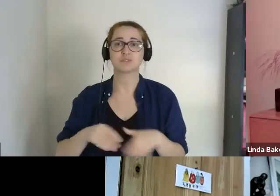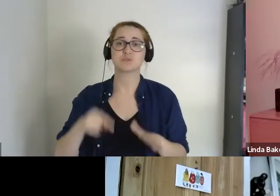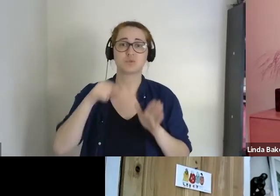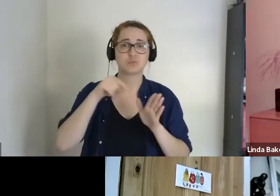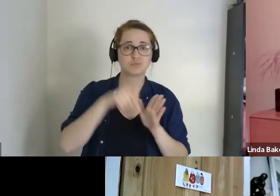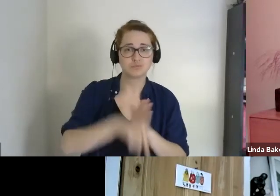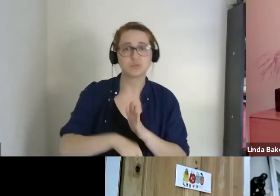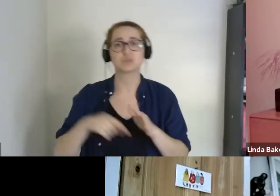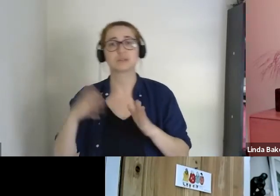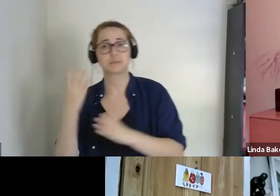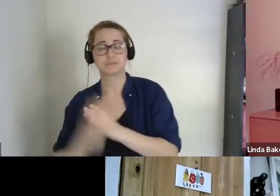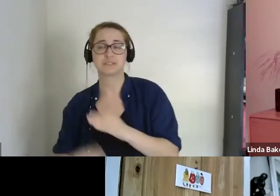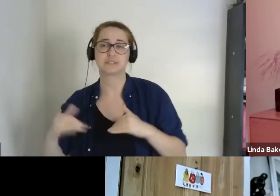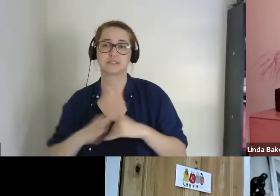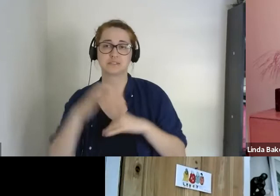and beyond.